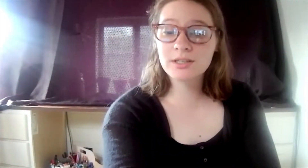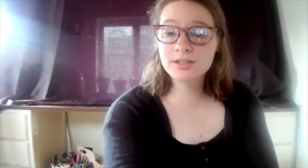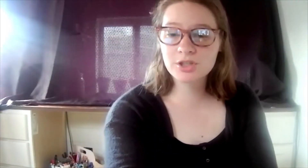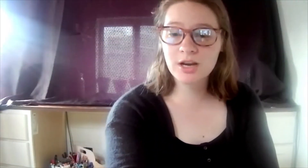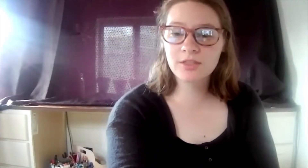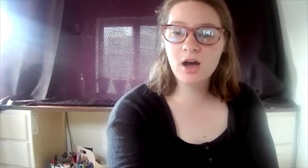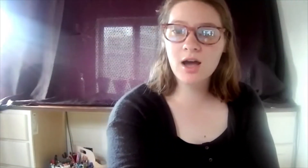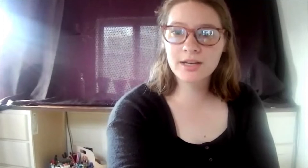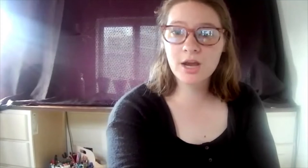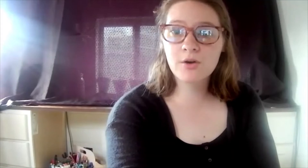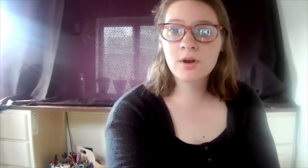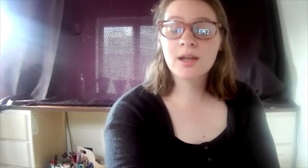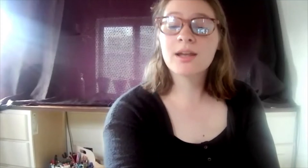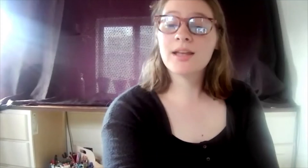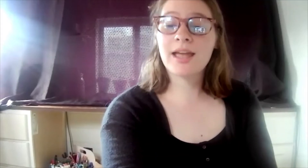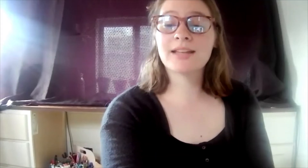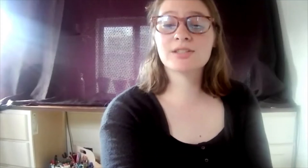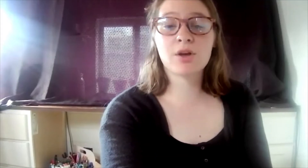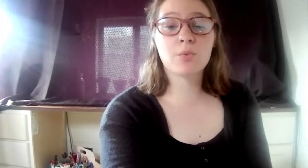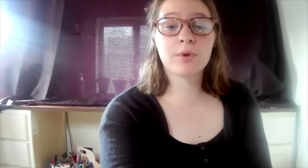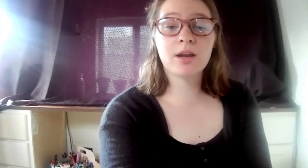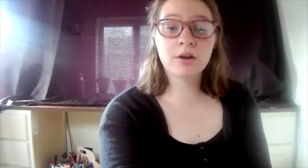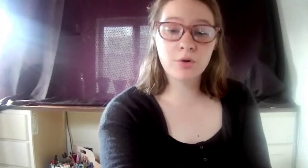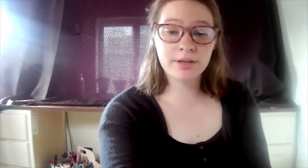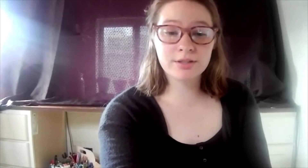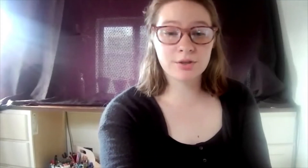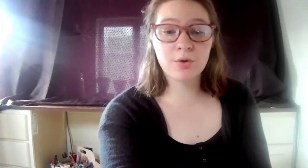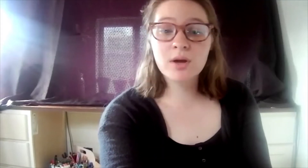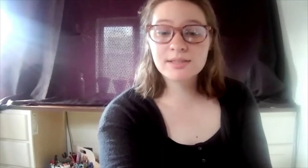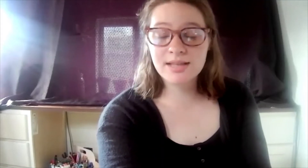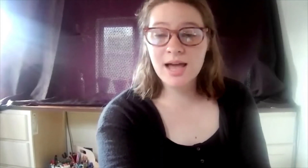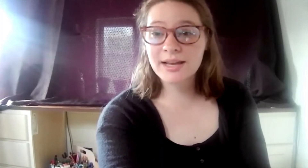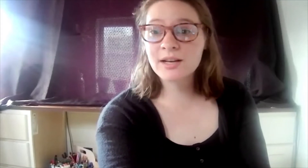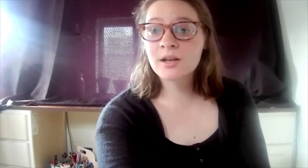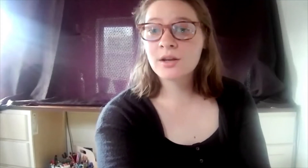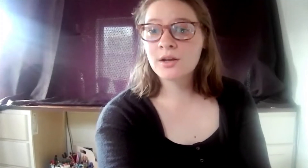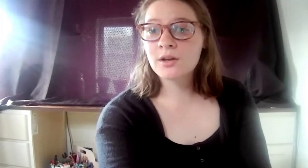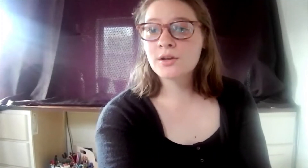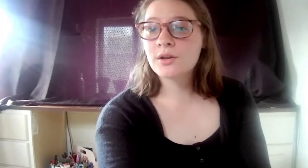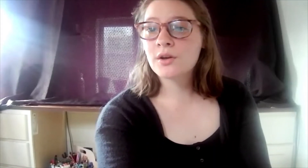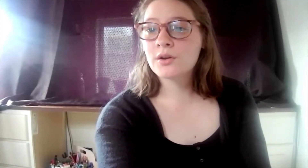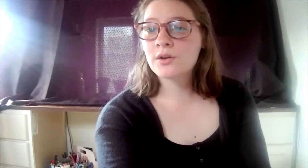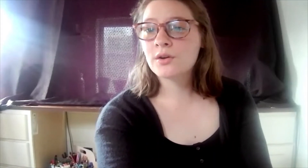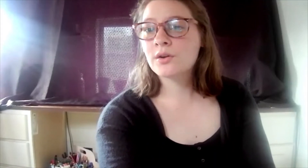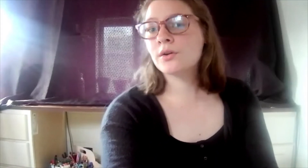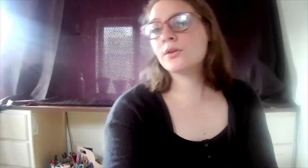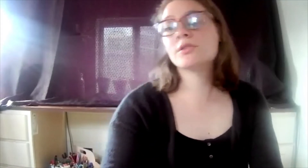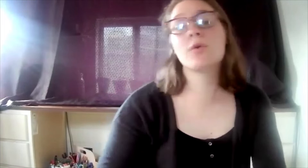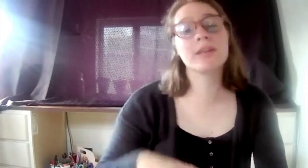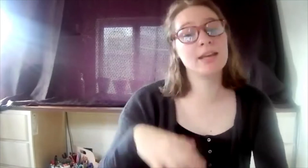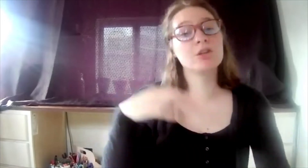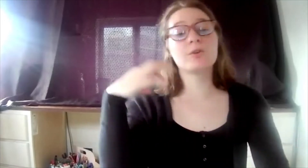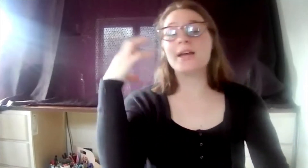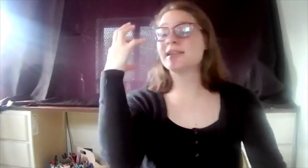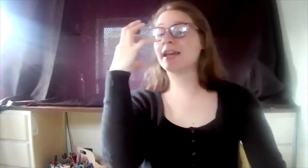to share the audio, and so we are going to sign. So again, you guys can